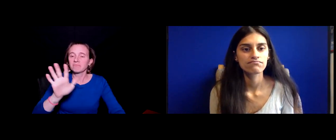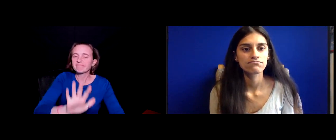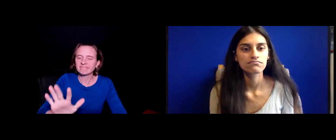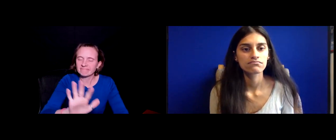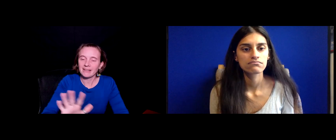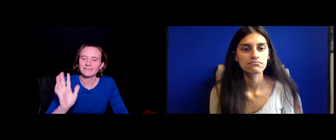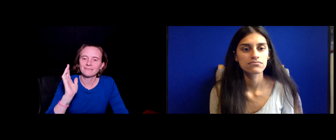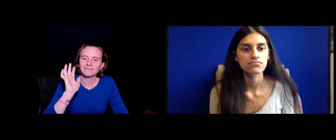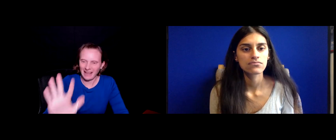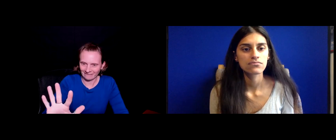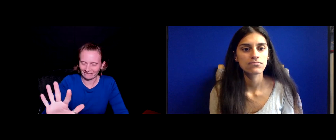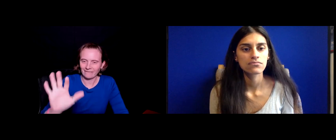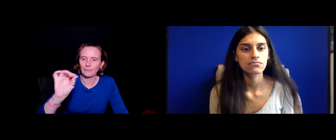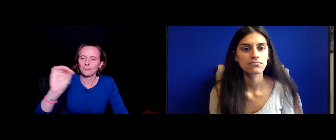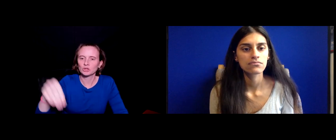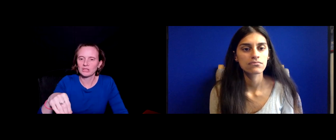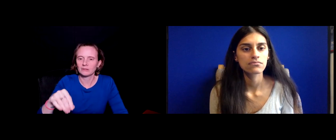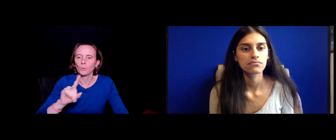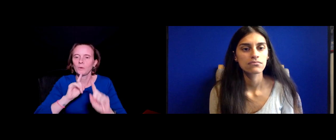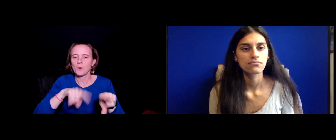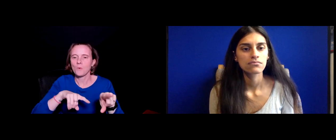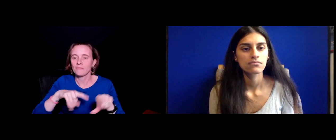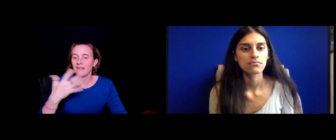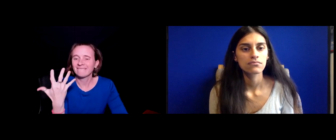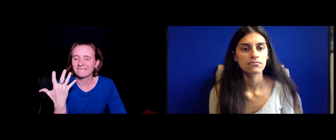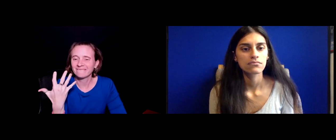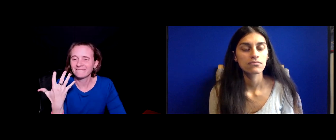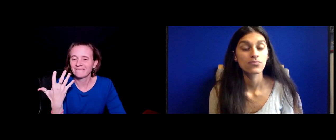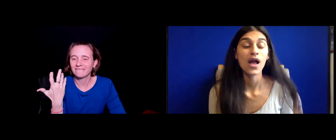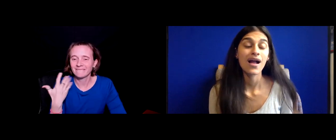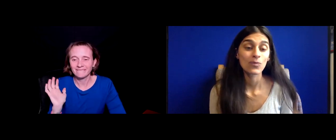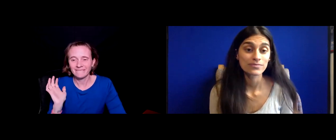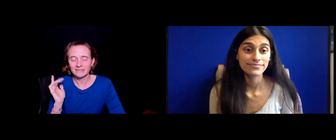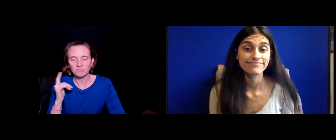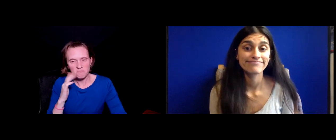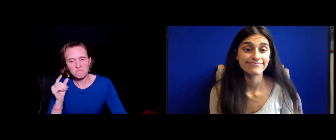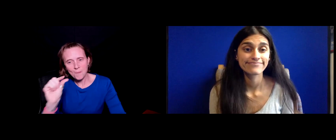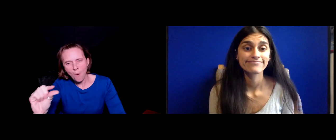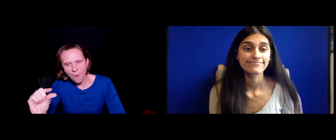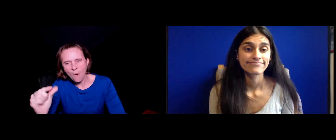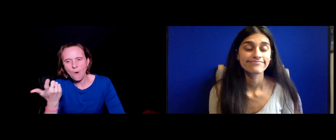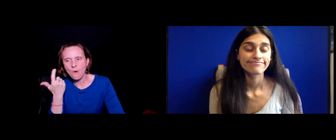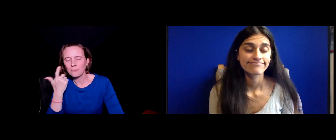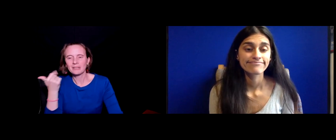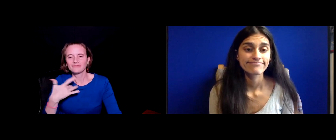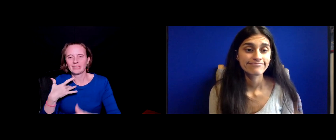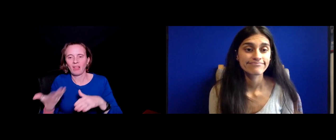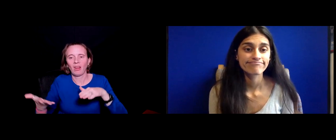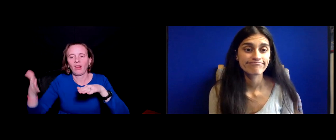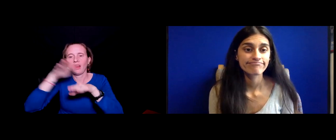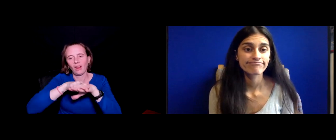share their story, in addition to all the other barriers. About 5% of people actually make